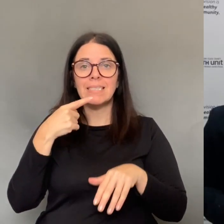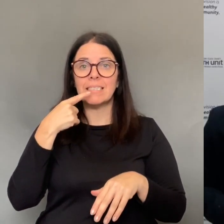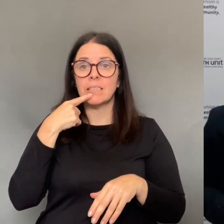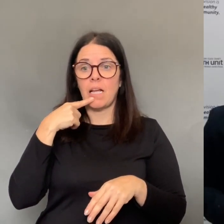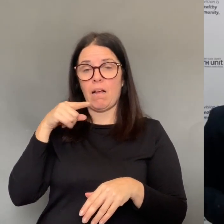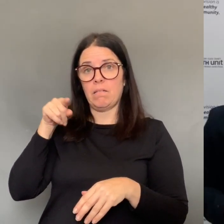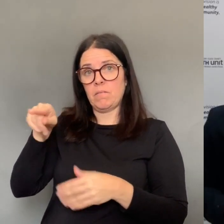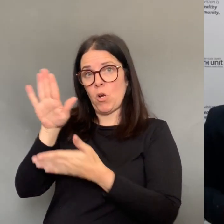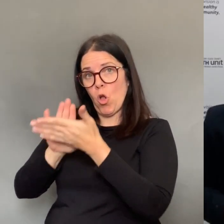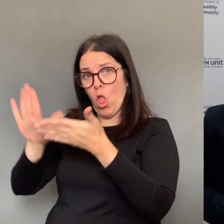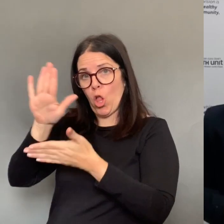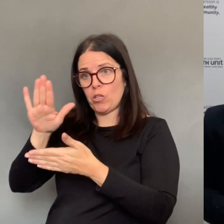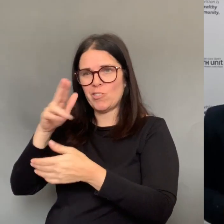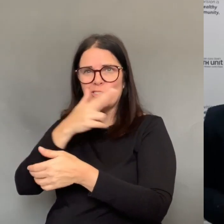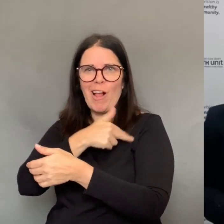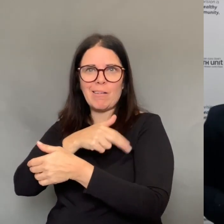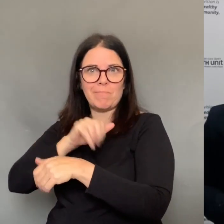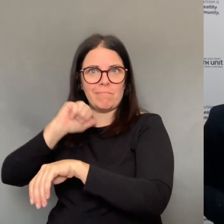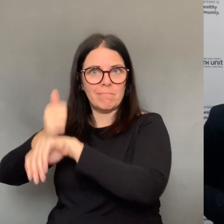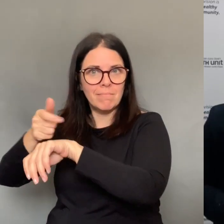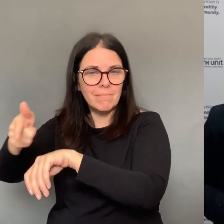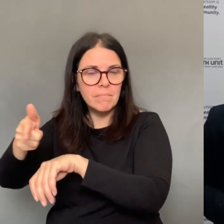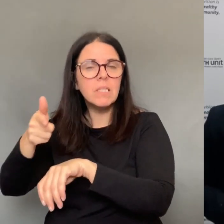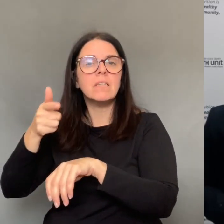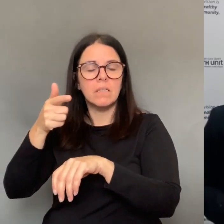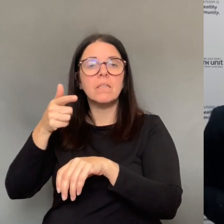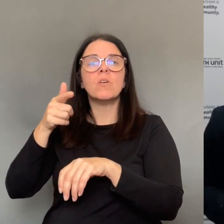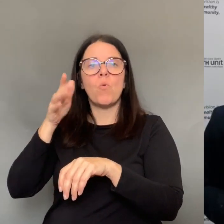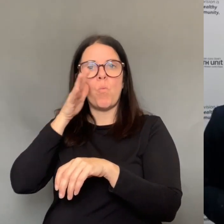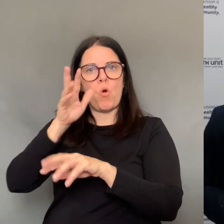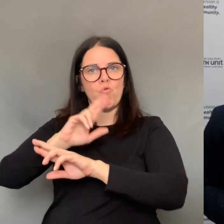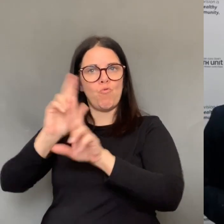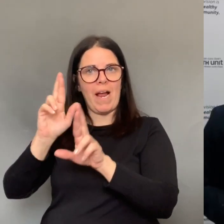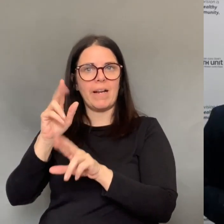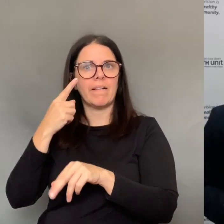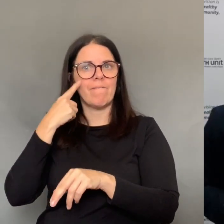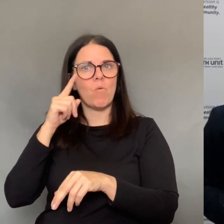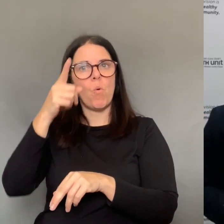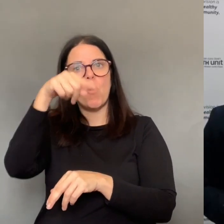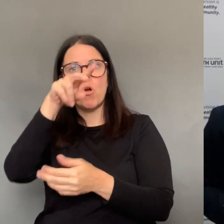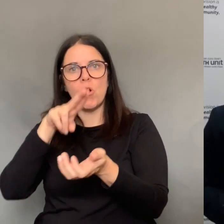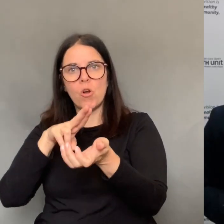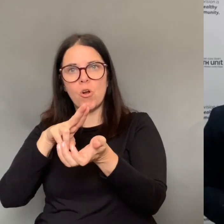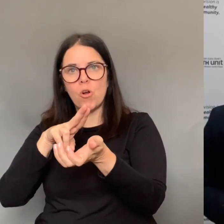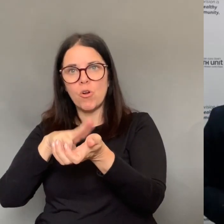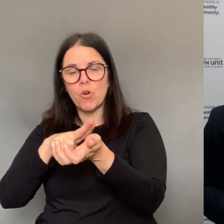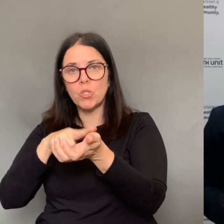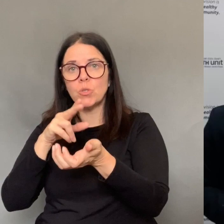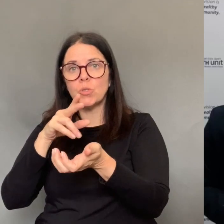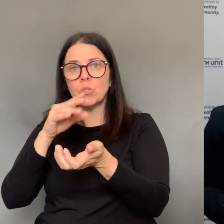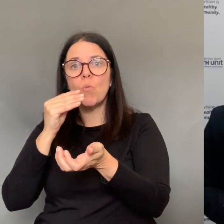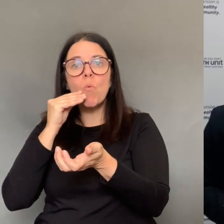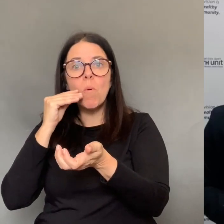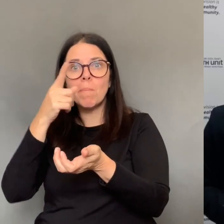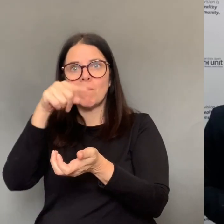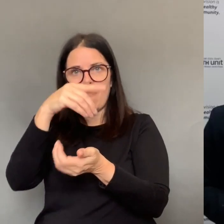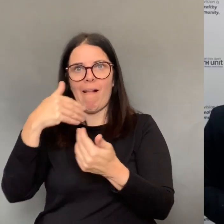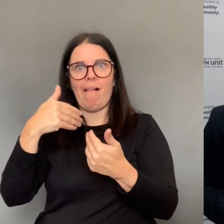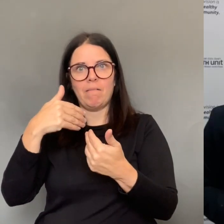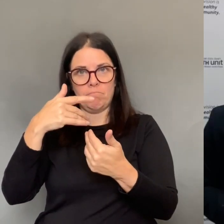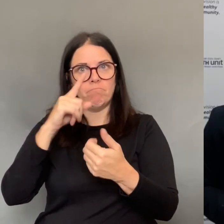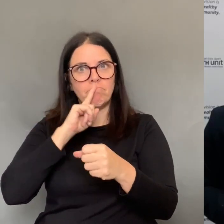confirm that? I cannot confirm that at this stage. Okay, well, that is a press release that the hospital has to